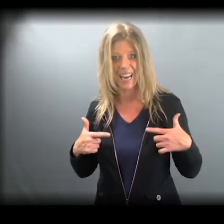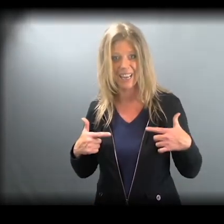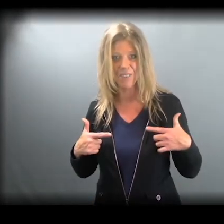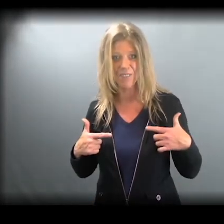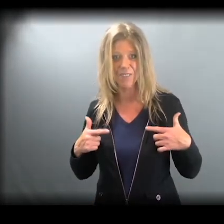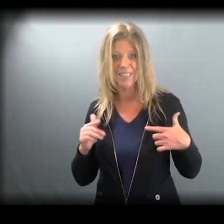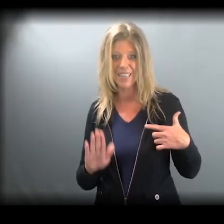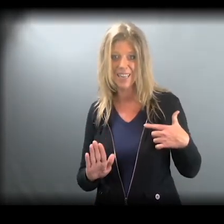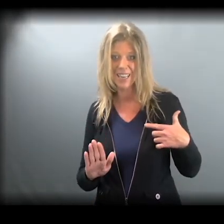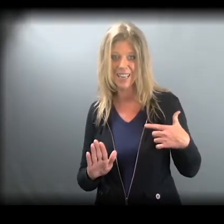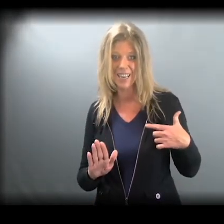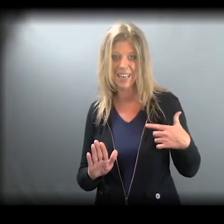lives,